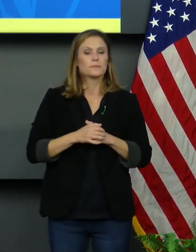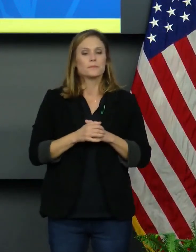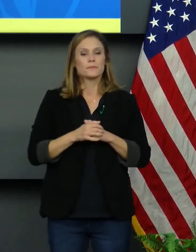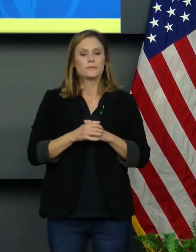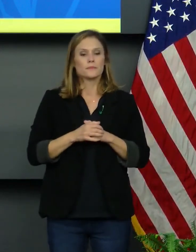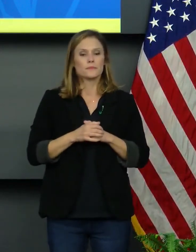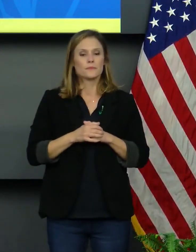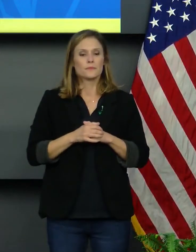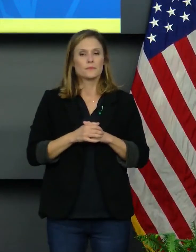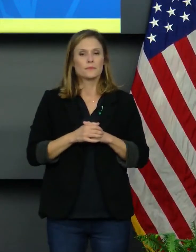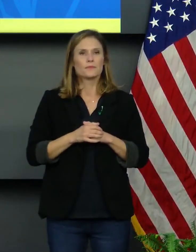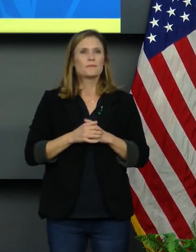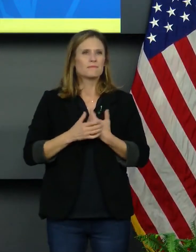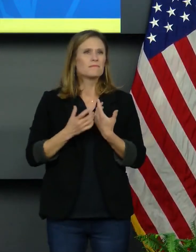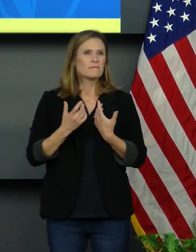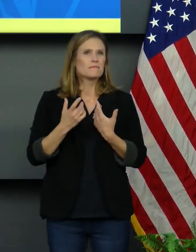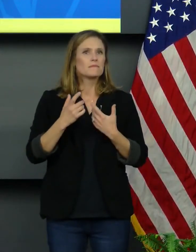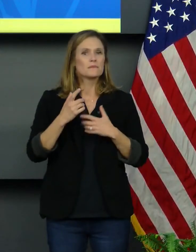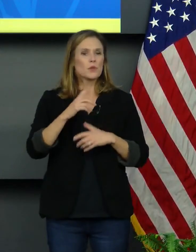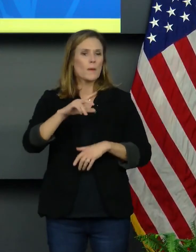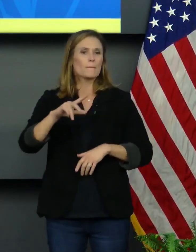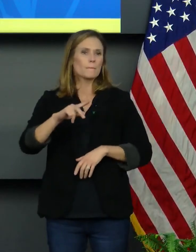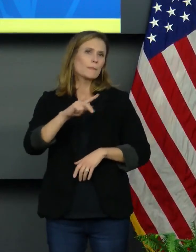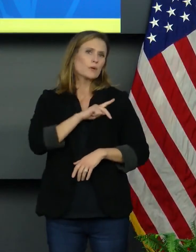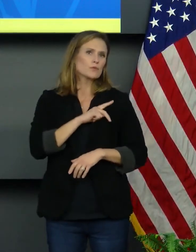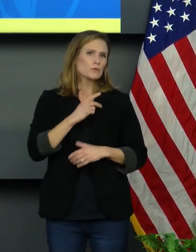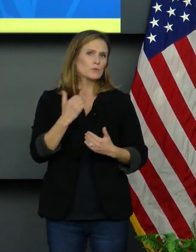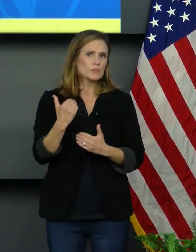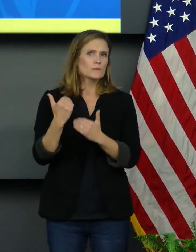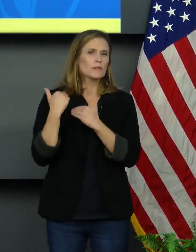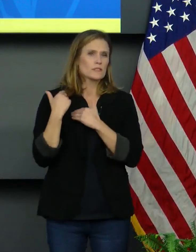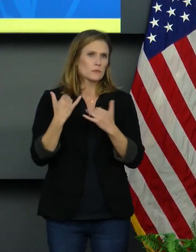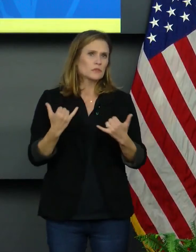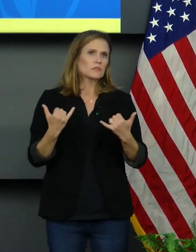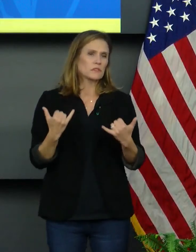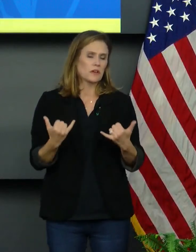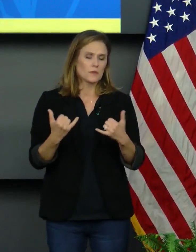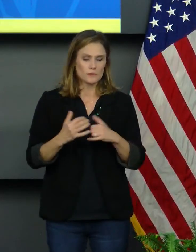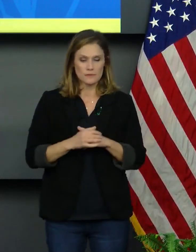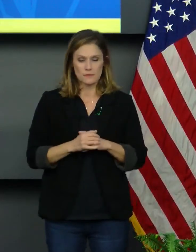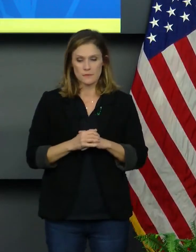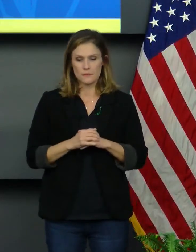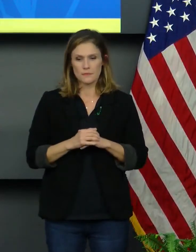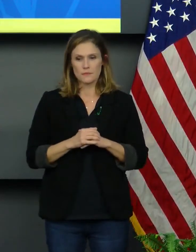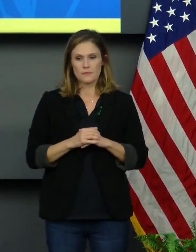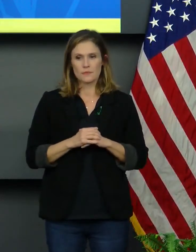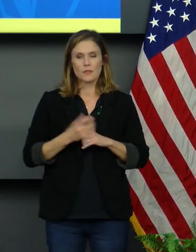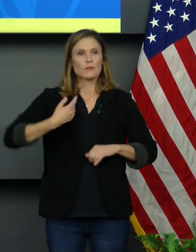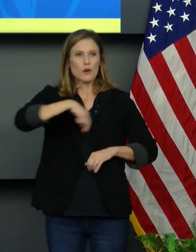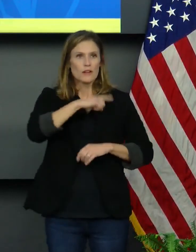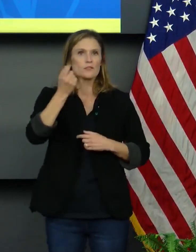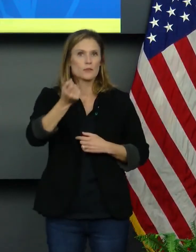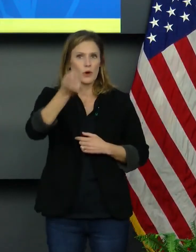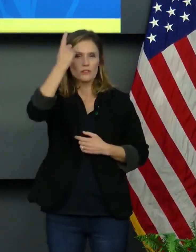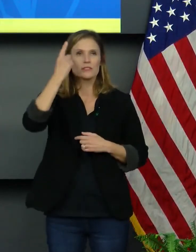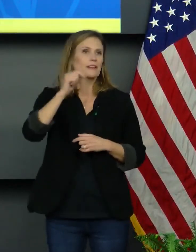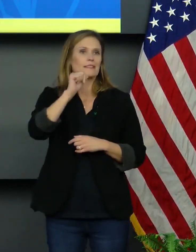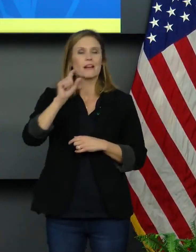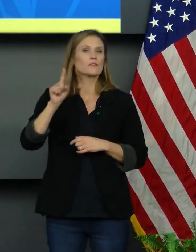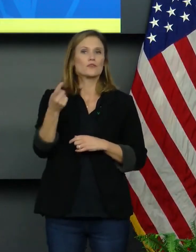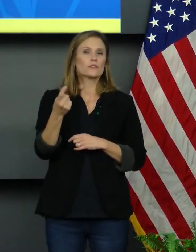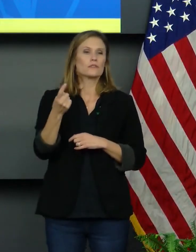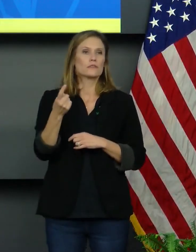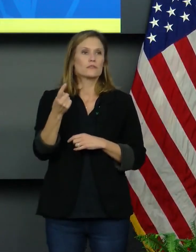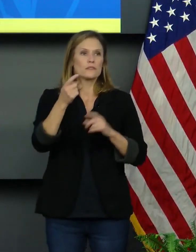So, you know, it's really time for us to take some personal responsibility. It's time for us to understand that COVID is not